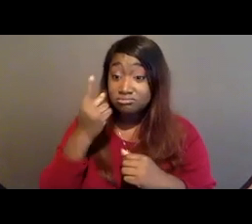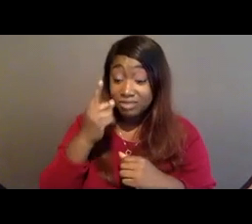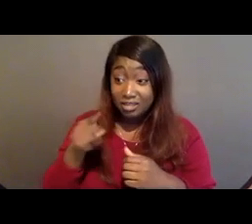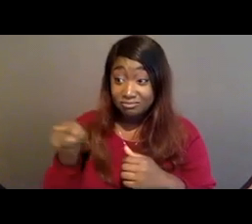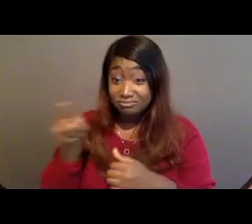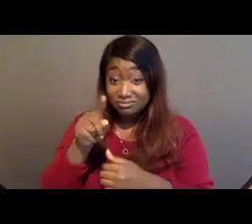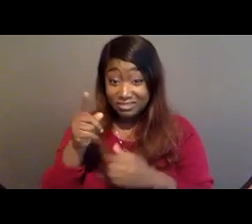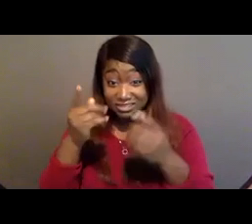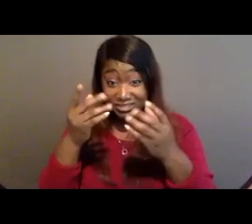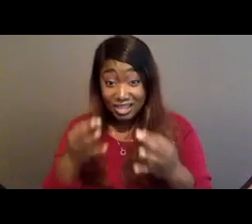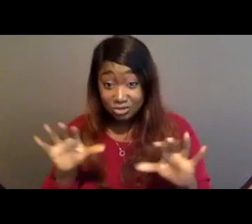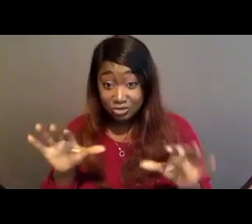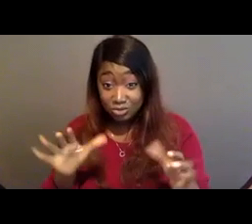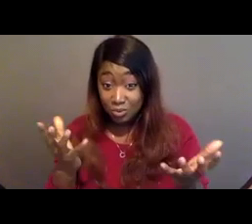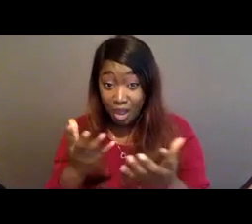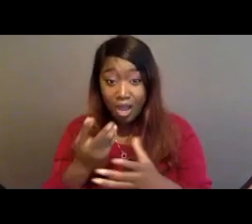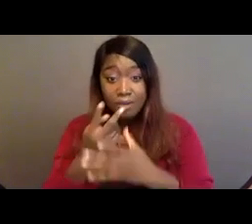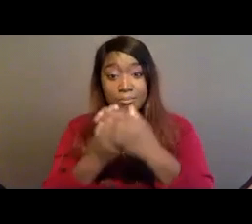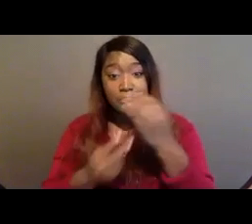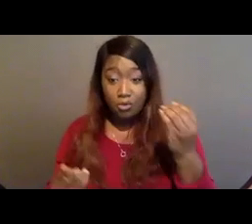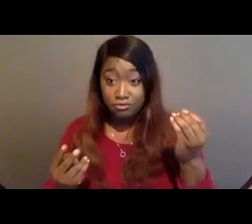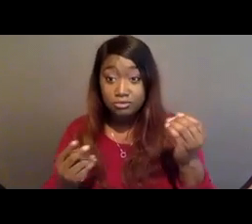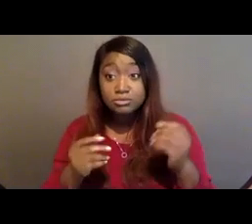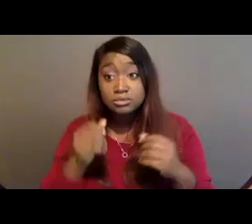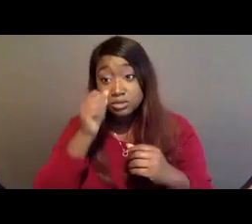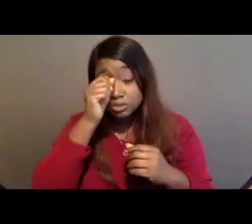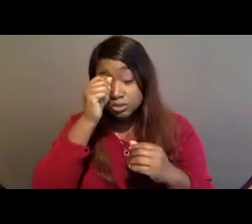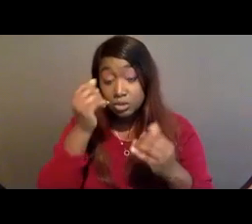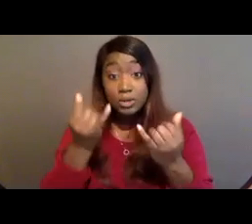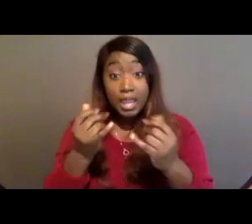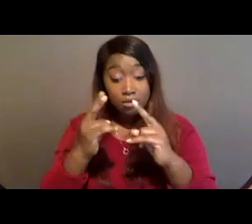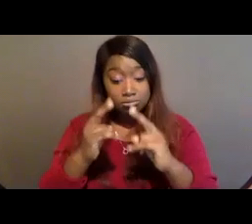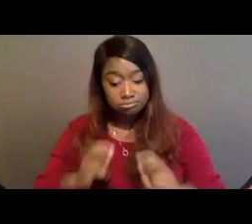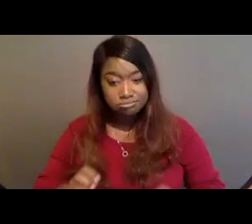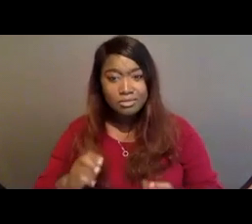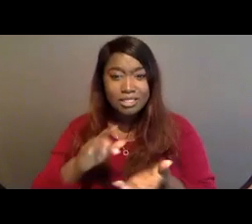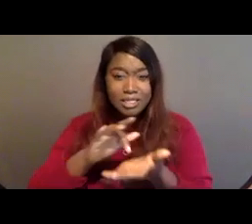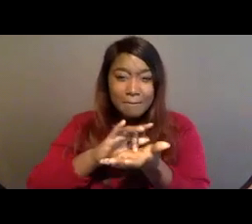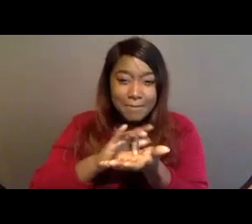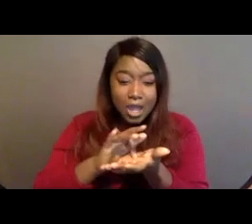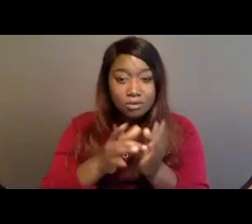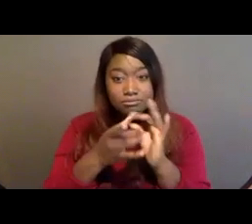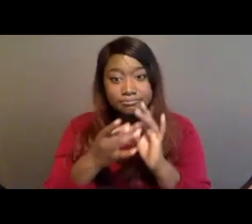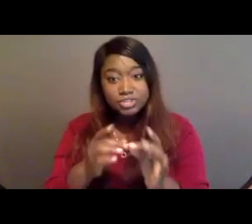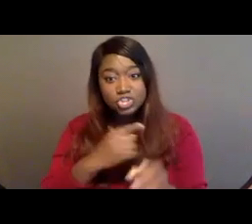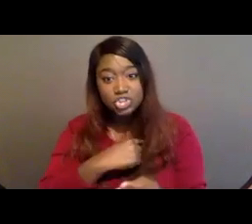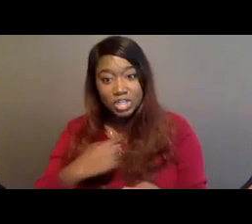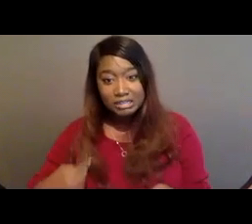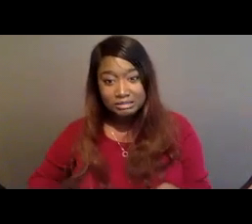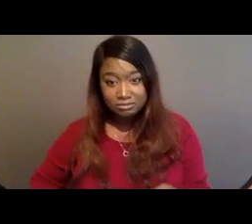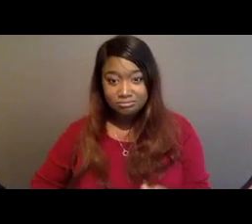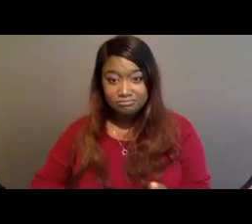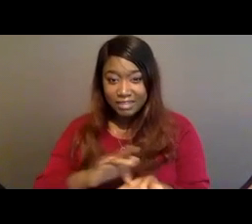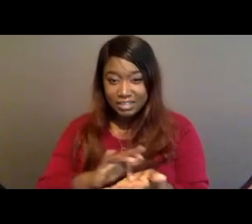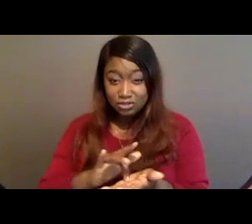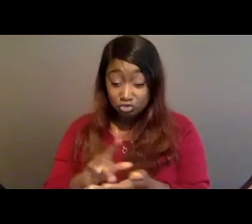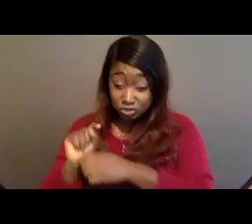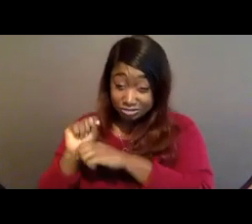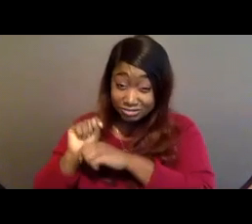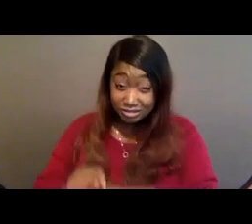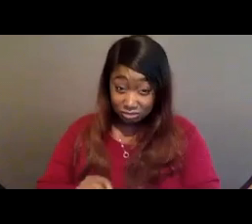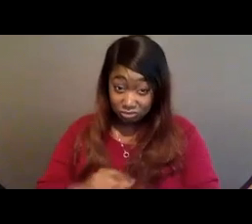both. But with looking at this medical system of Chinese medicine, the traditional Chinese medicine of